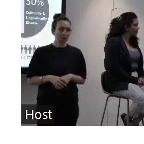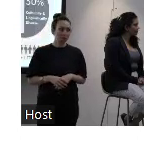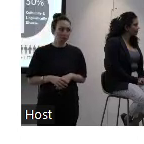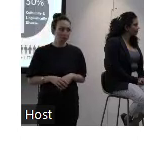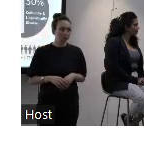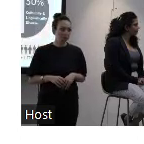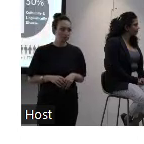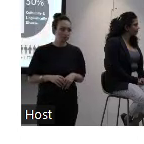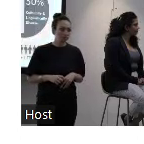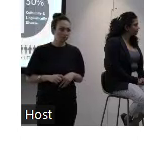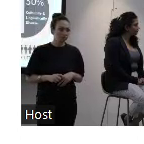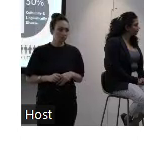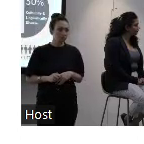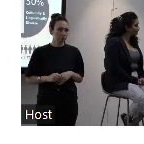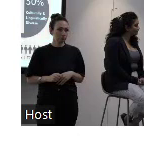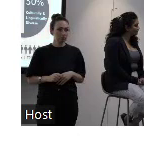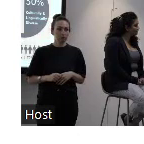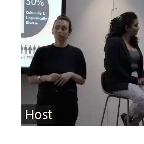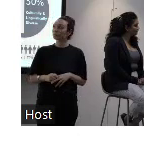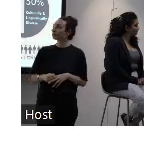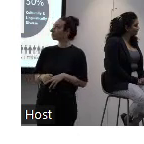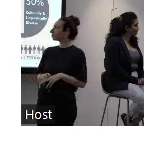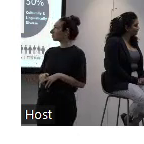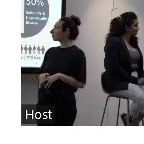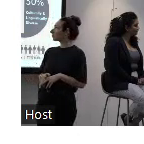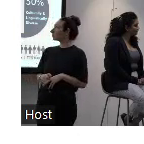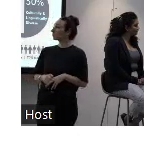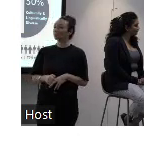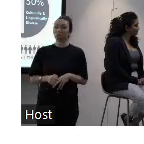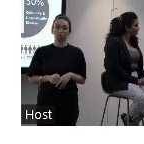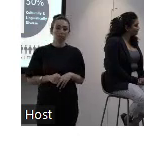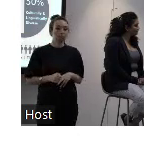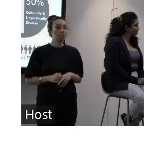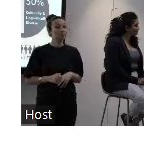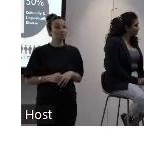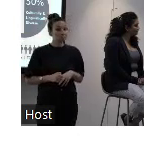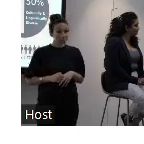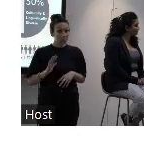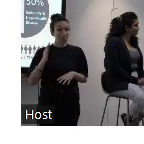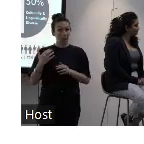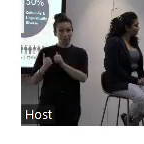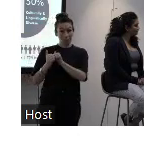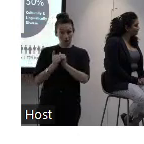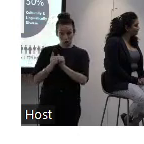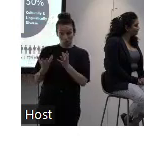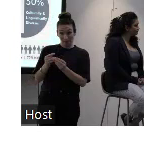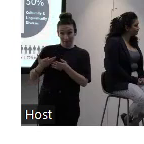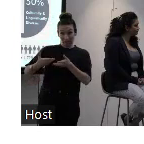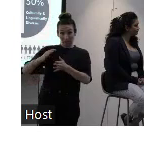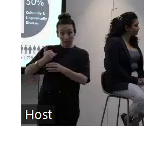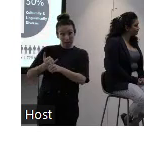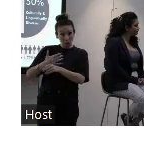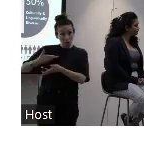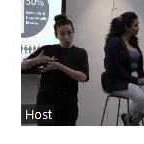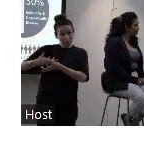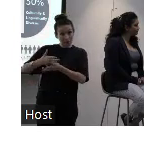So I wanted to provide a little bit snapshot of what we've done with these partnerships to date. So we've established a research registry, which is the largest